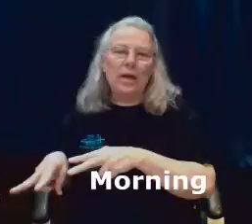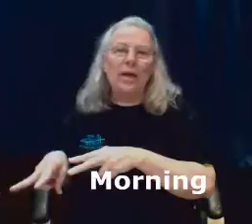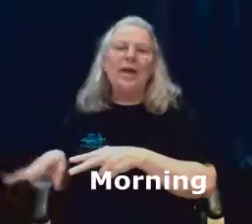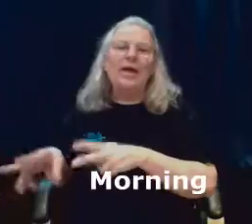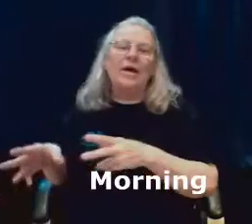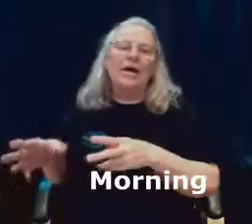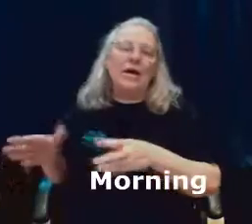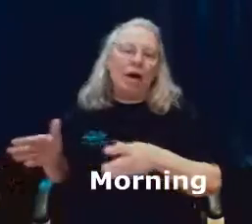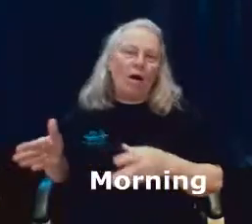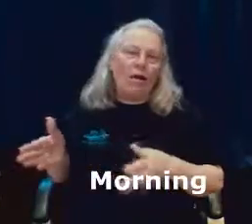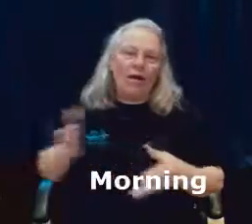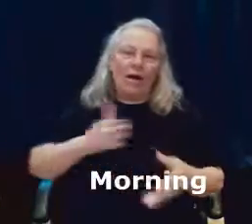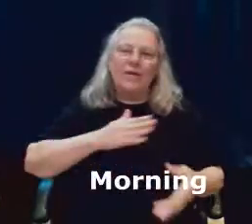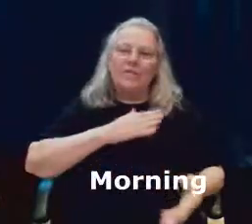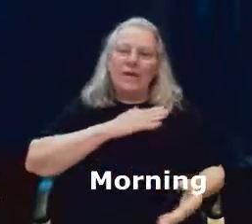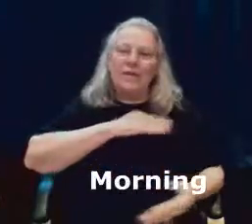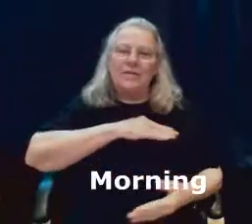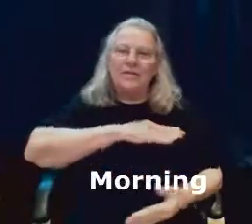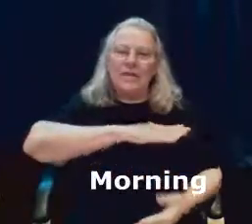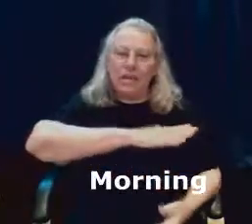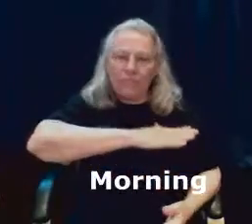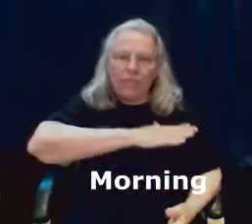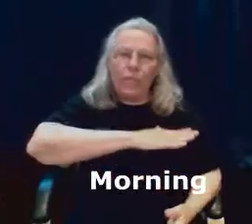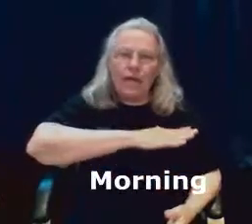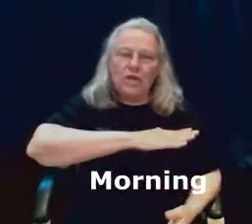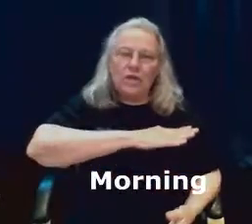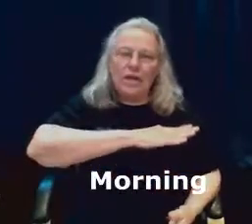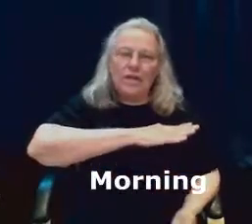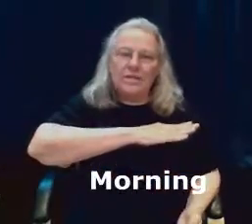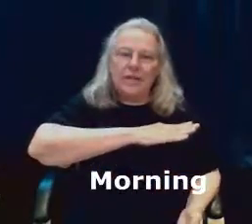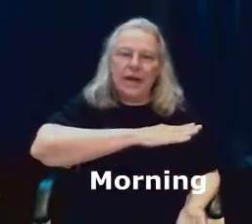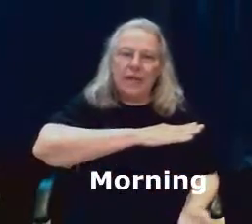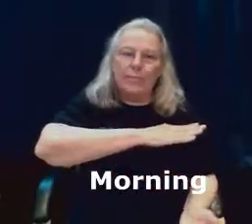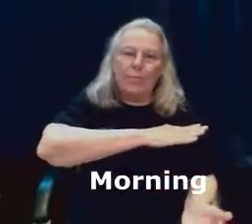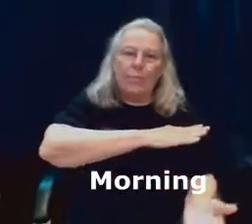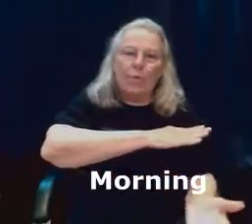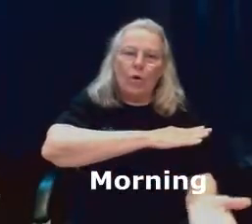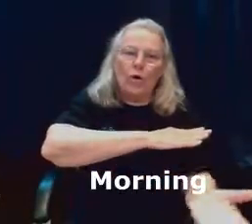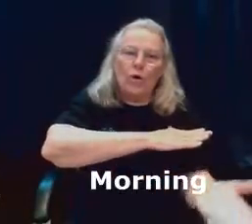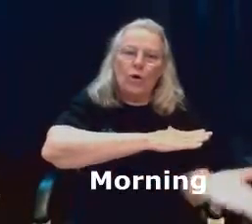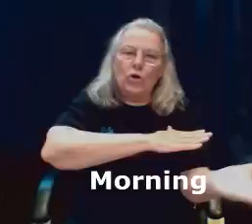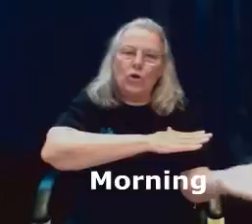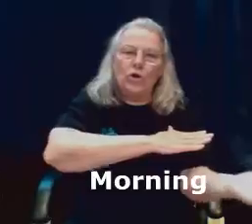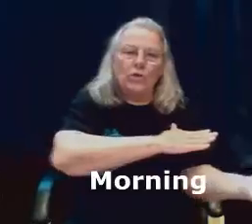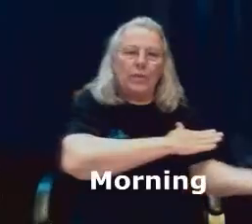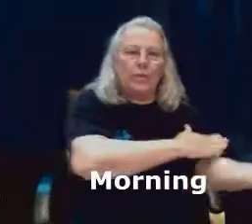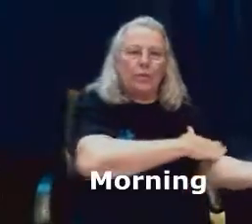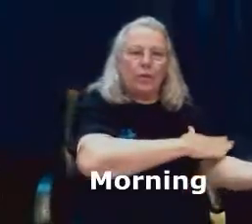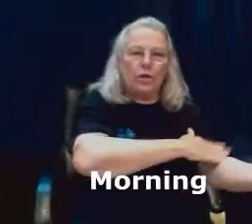Morning, kind of in the same formation as night, but morning you're going to be putting